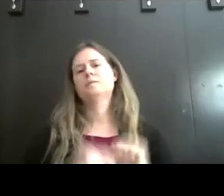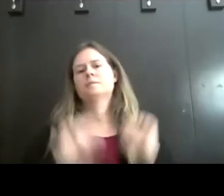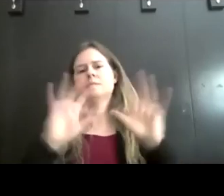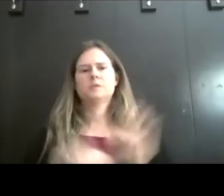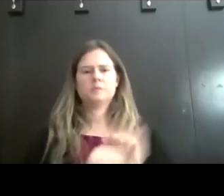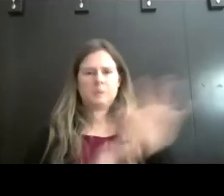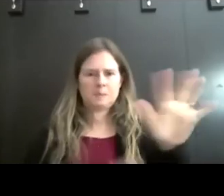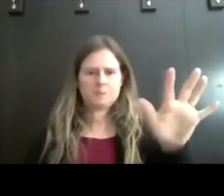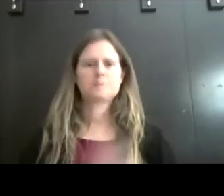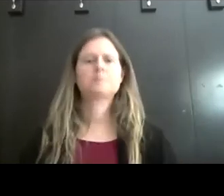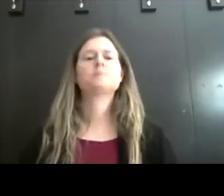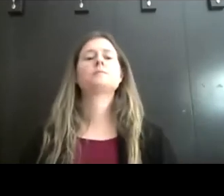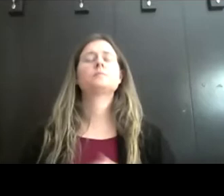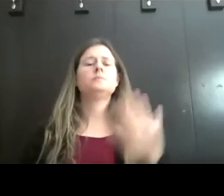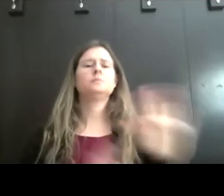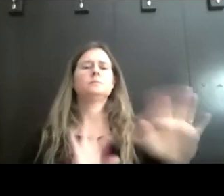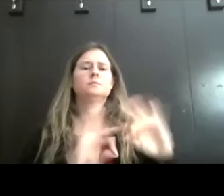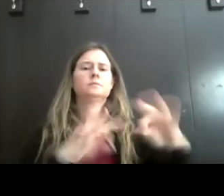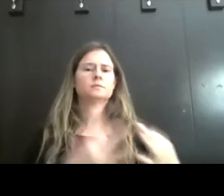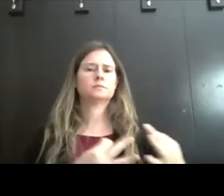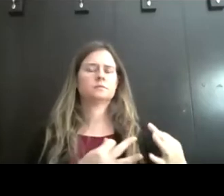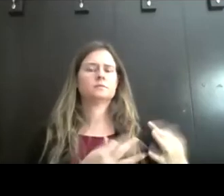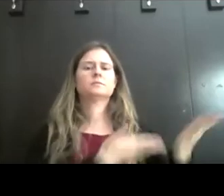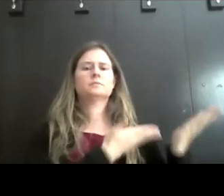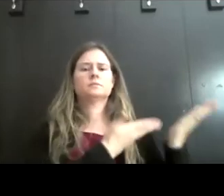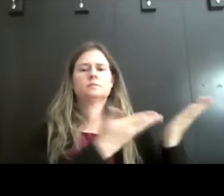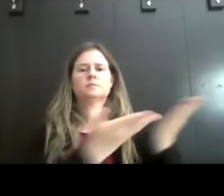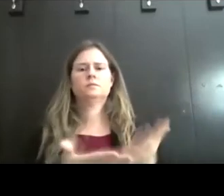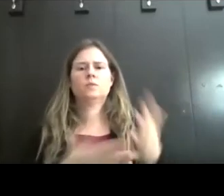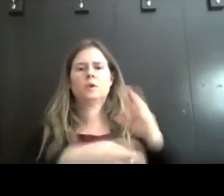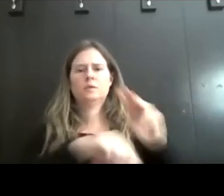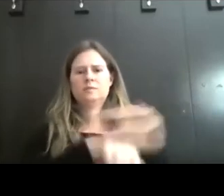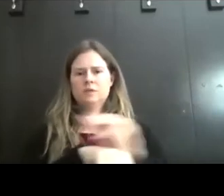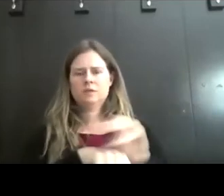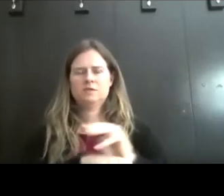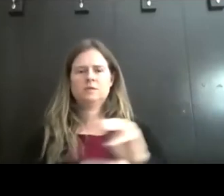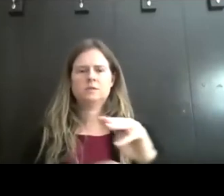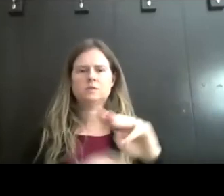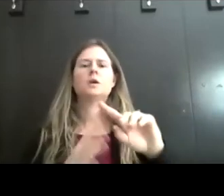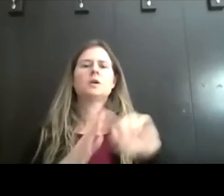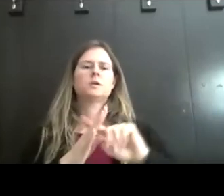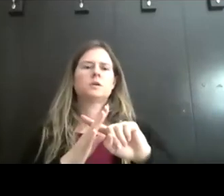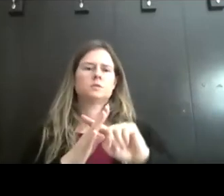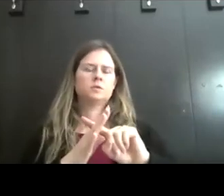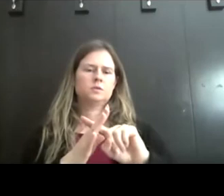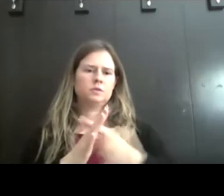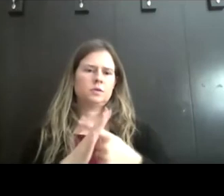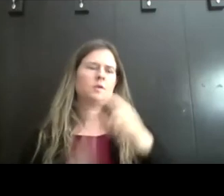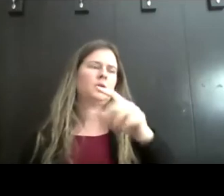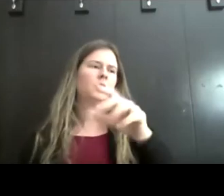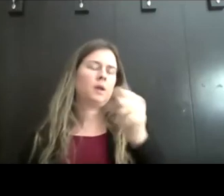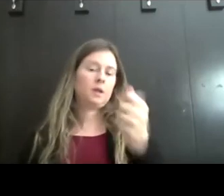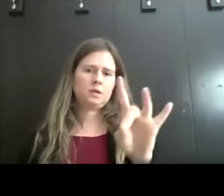His ancestors were brought into the San Fernando Mission starting in 1803, and he has